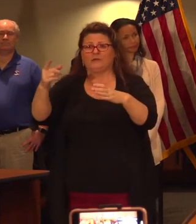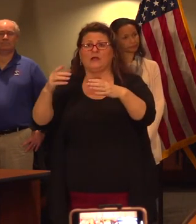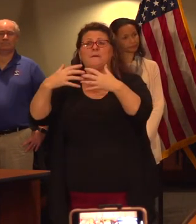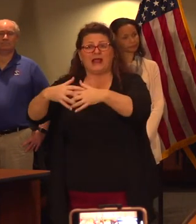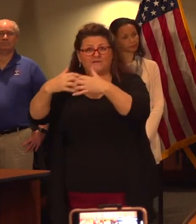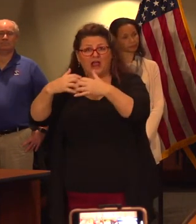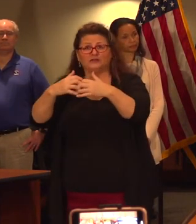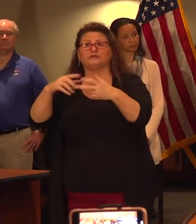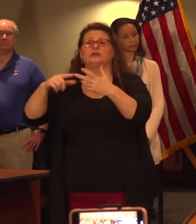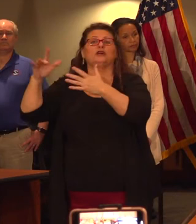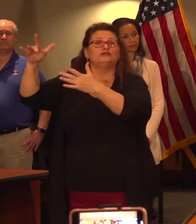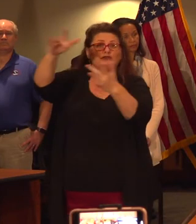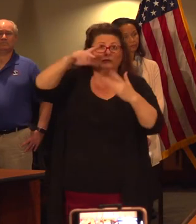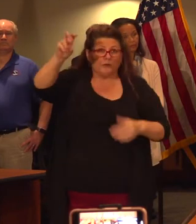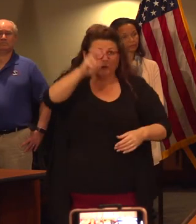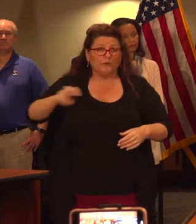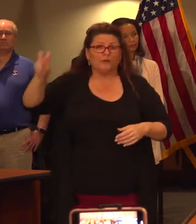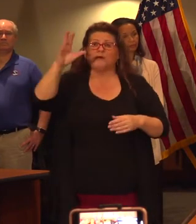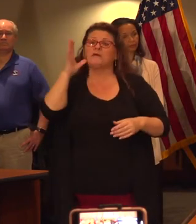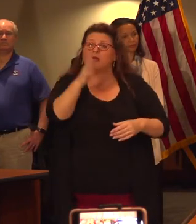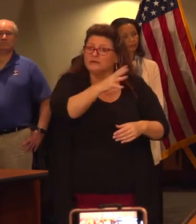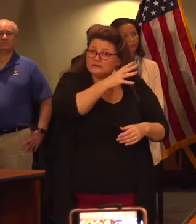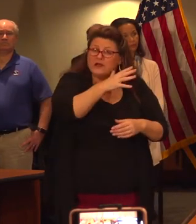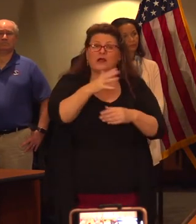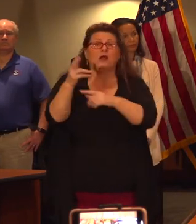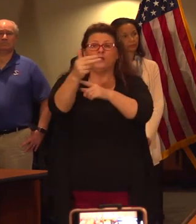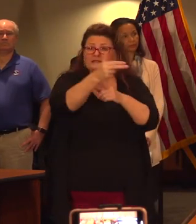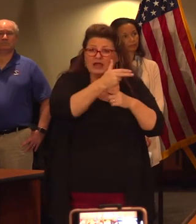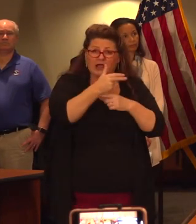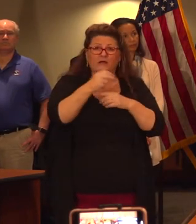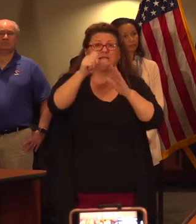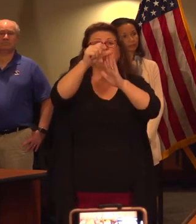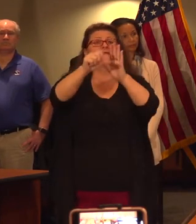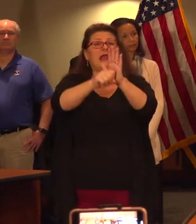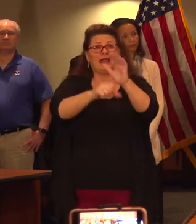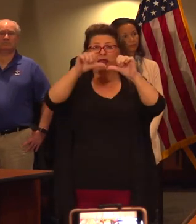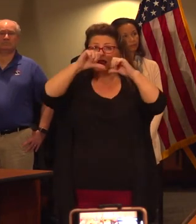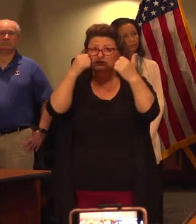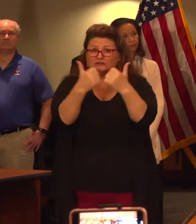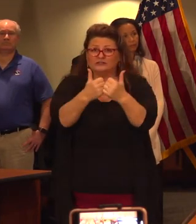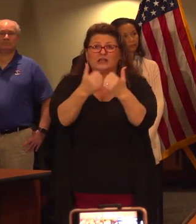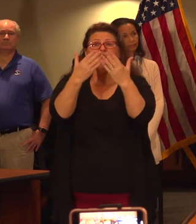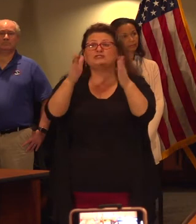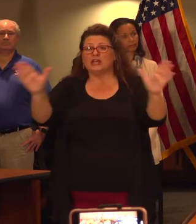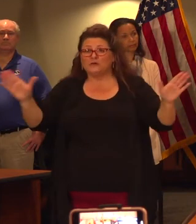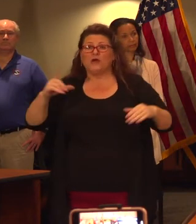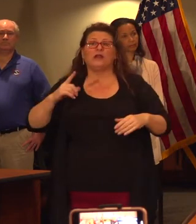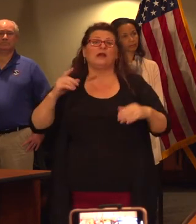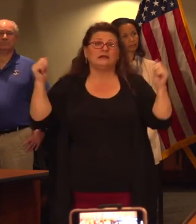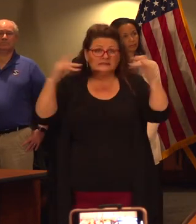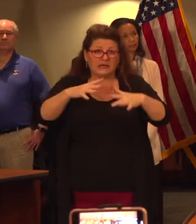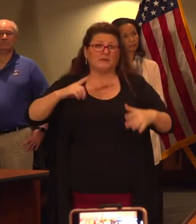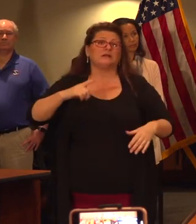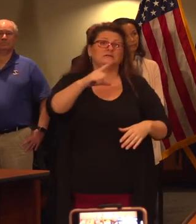tourism, hospitality, agribusiness, from the state agencies, from the General Assembly, you name it, it'll be there. We'll